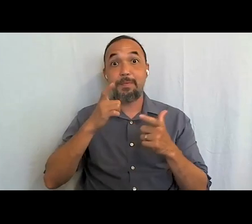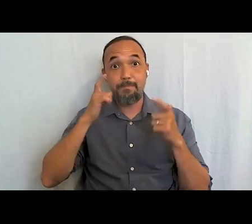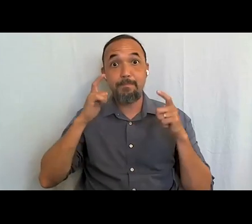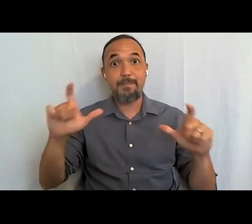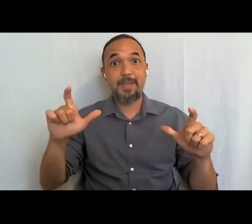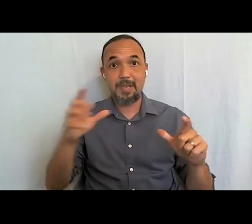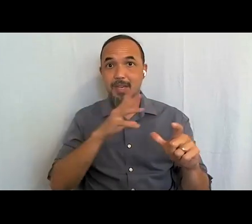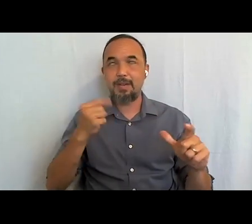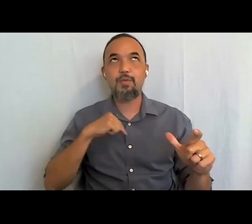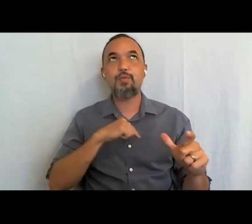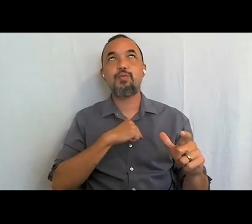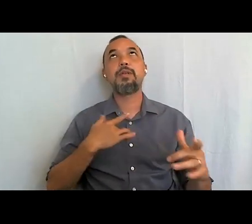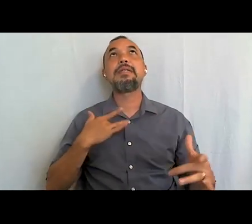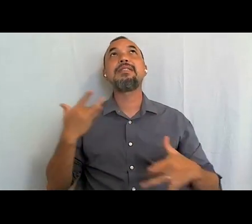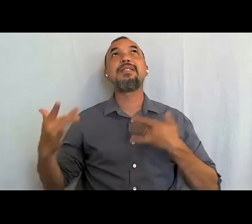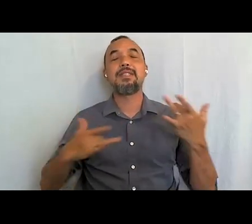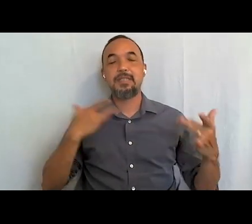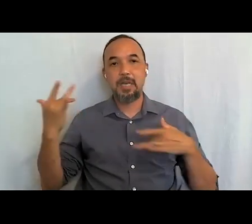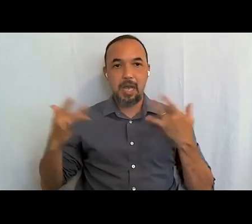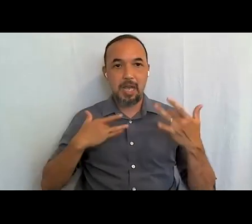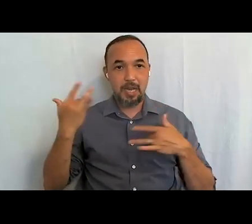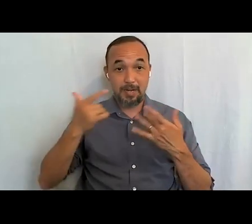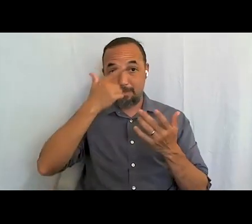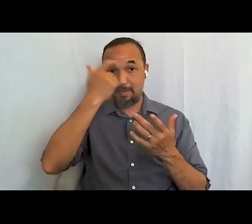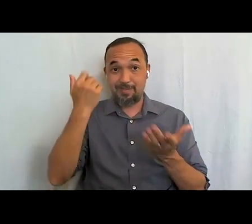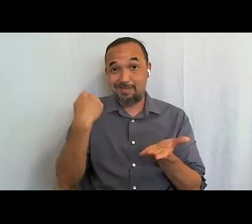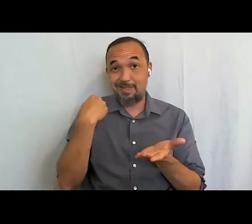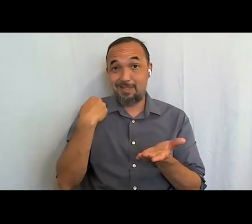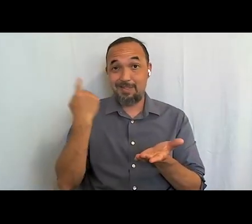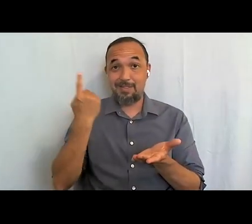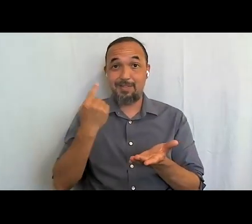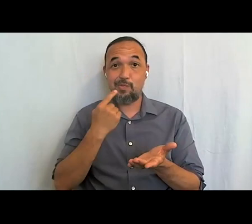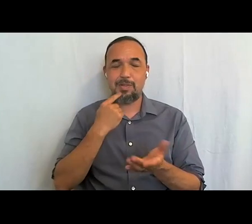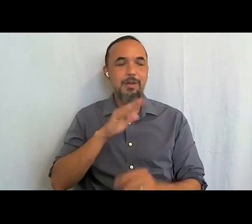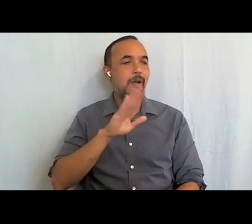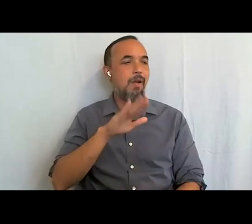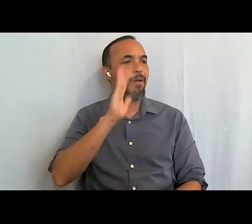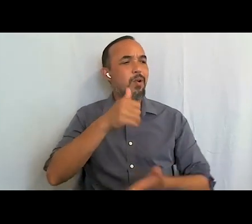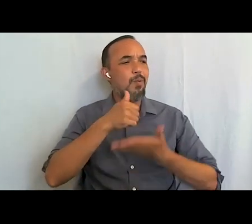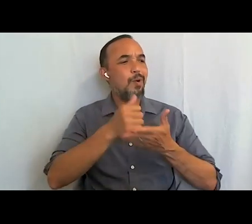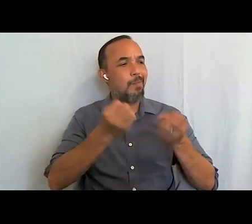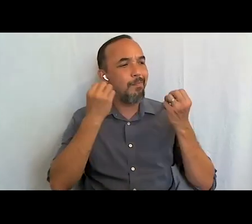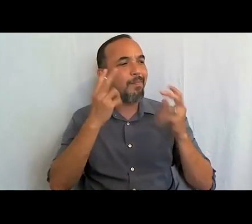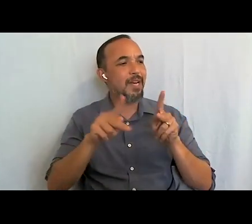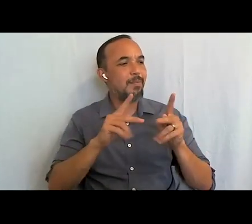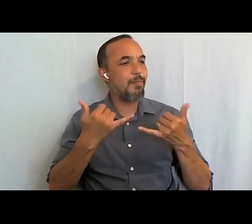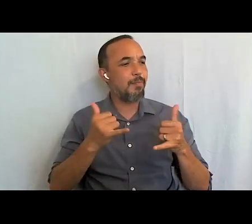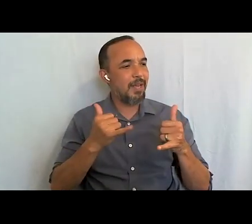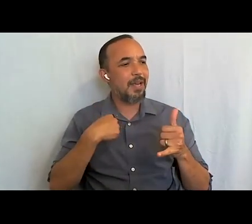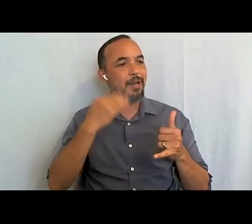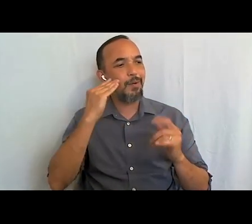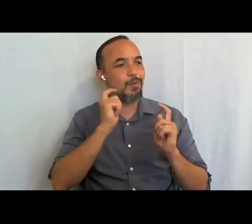because we just recently had a benefactor say, hey, I'm going to help a bunch of people play. And I know that it's going to a good